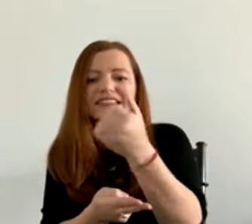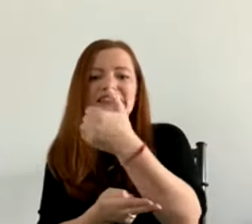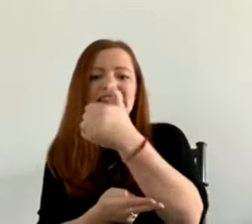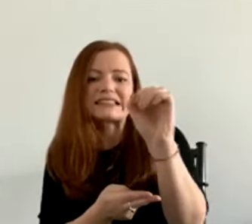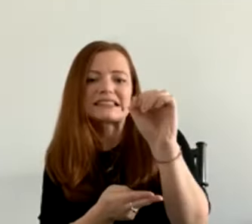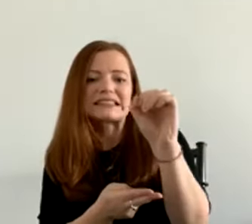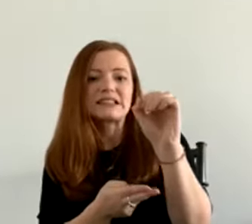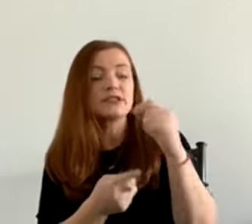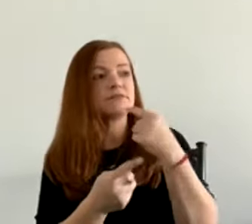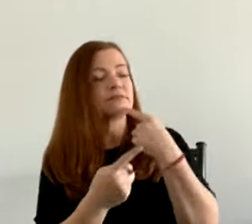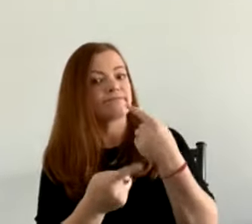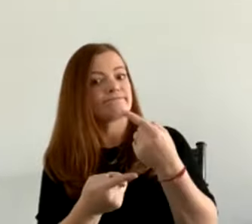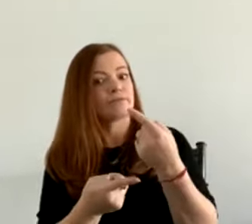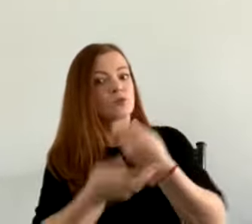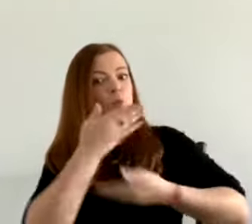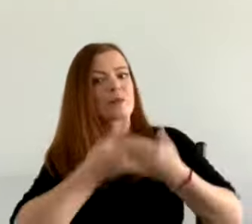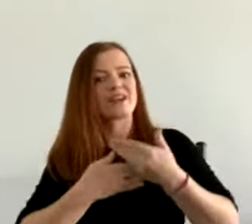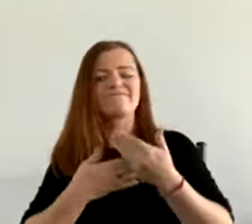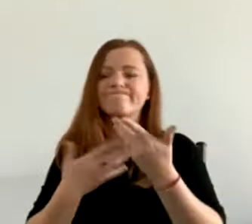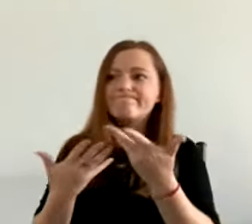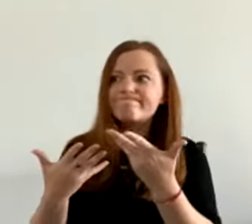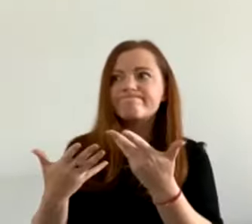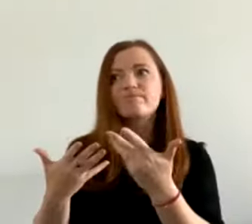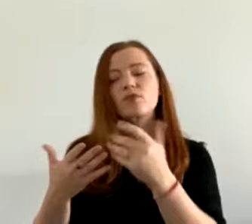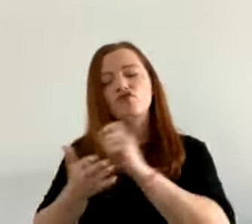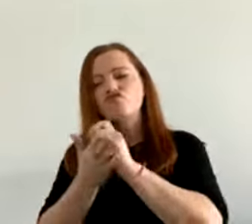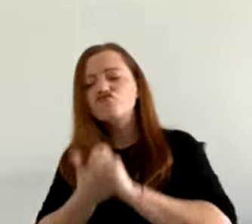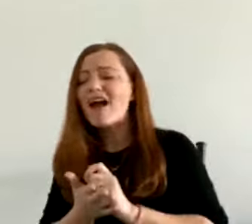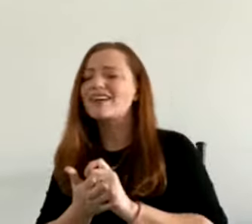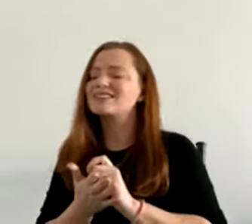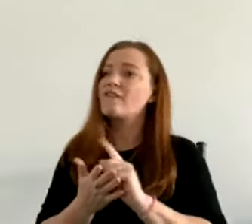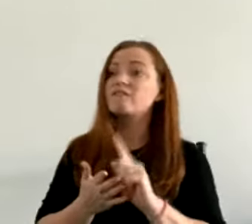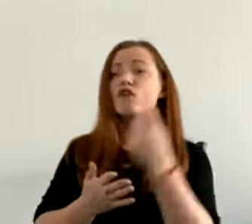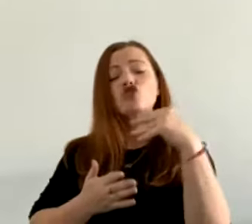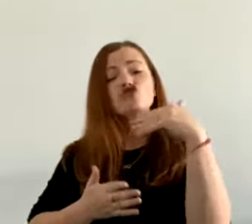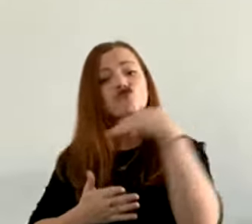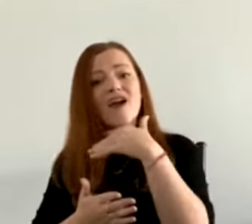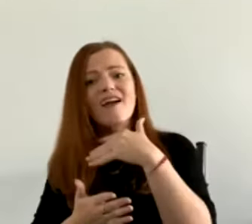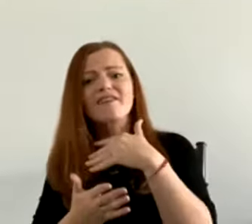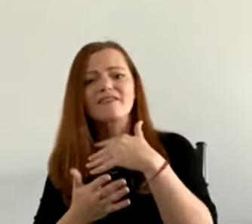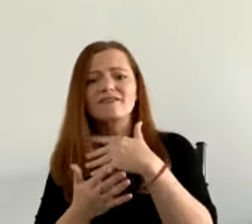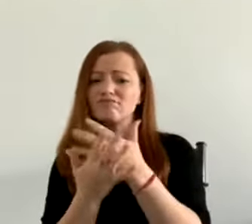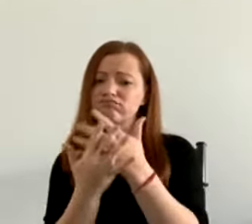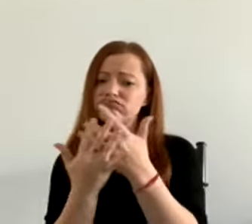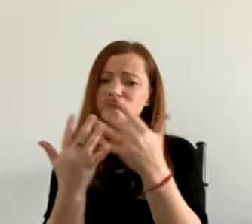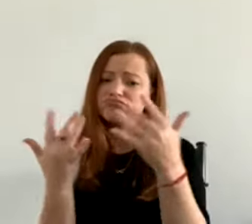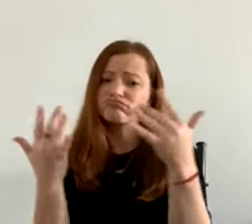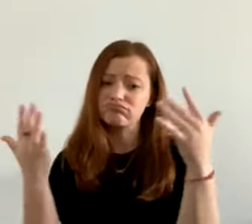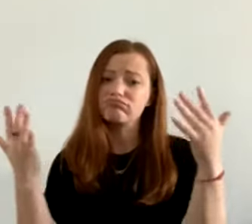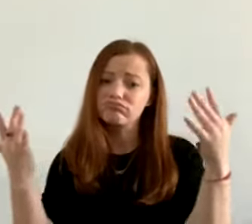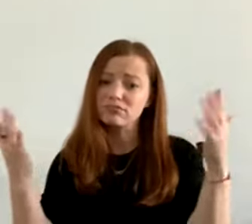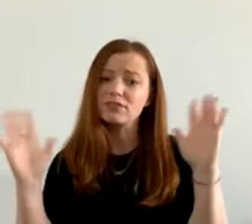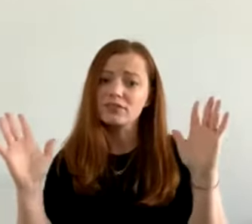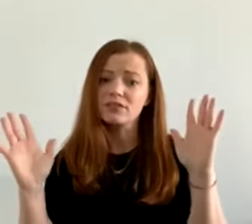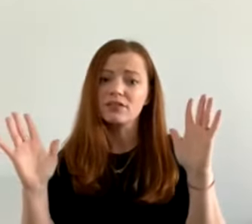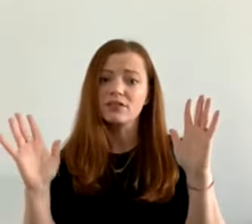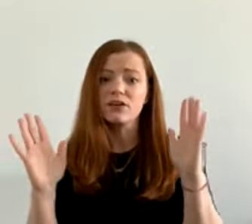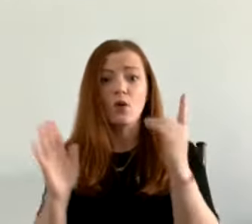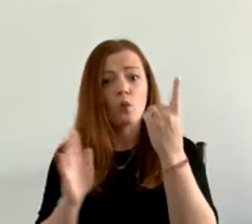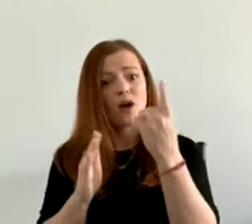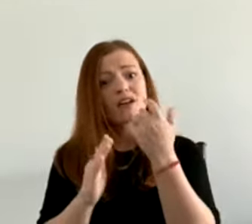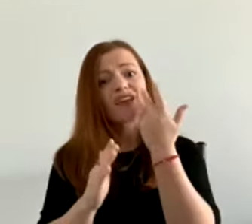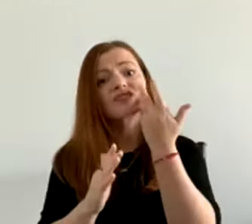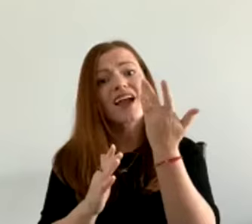down. Write a poem a day or as many poems as you can do, and just get your first drafts down. So that's what I'm doing at the moment. I think I've written about 50 or